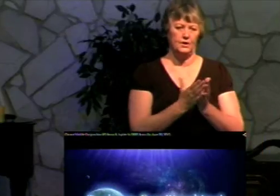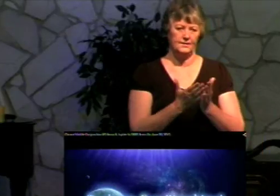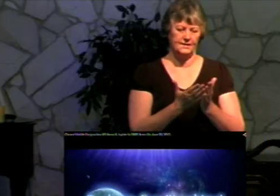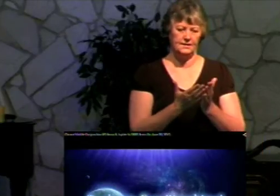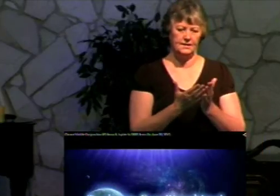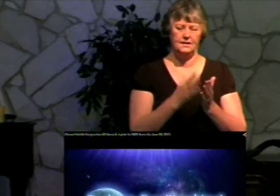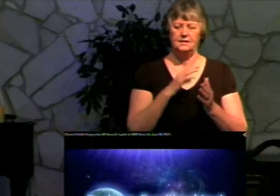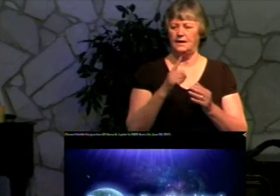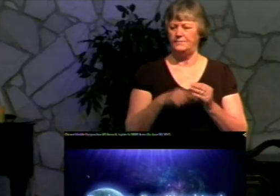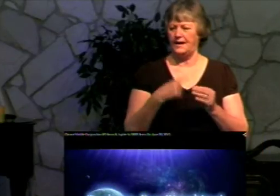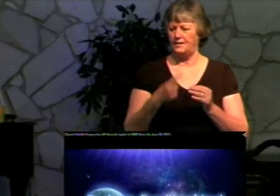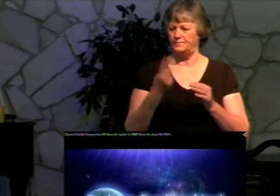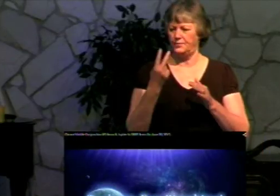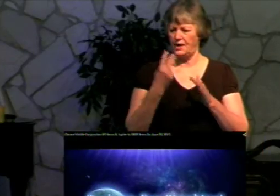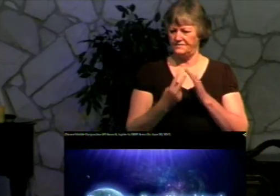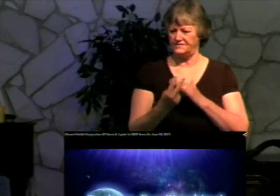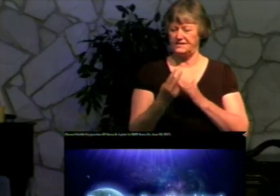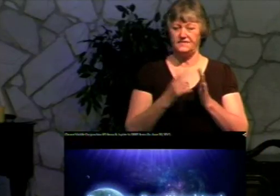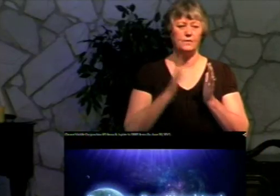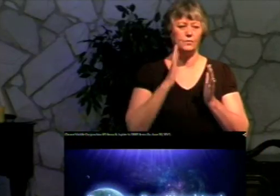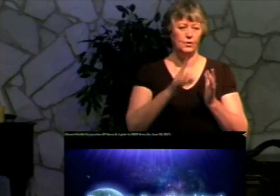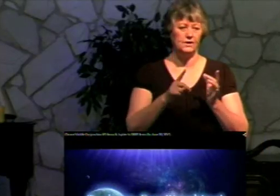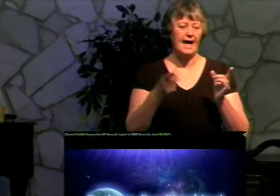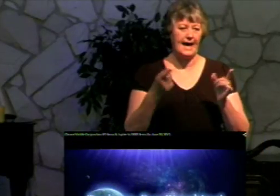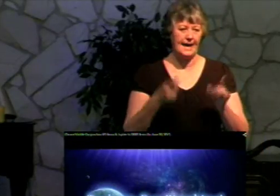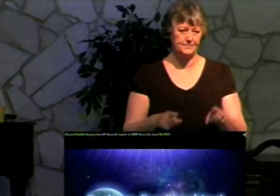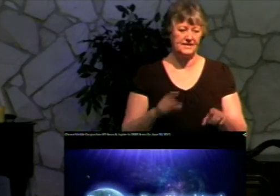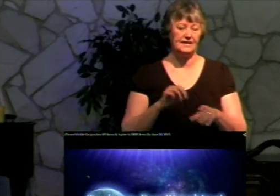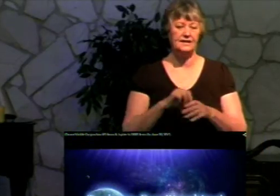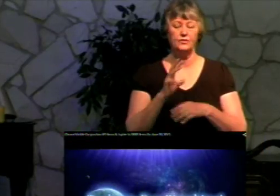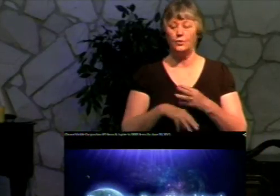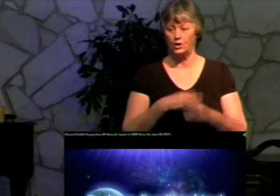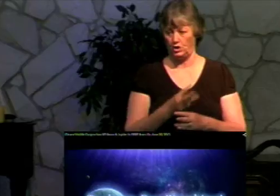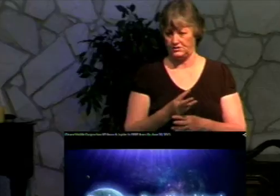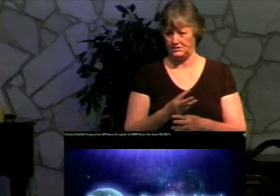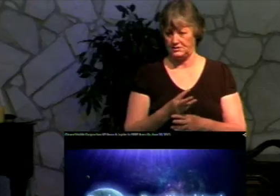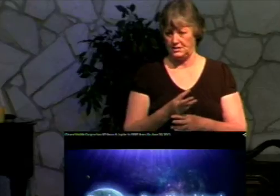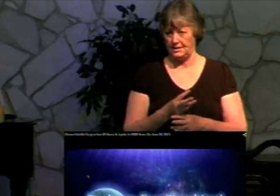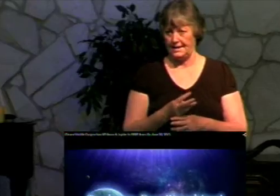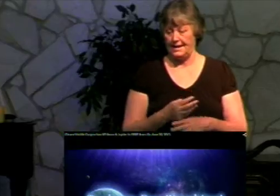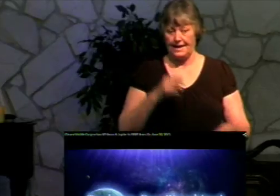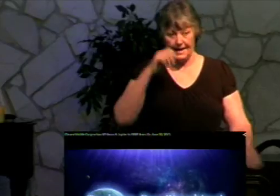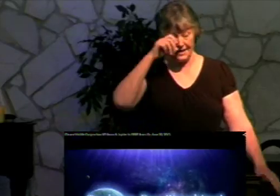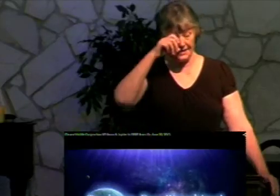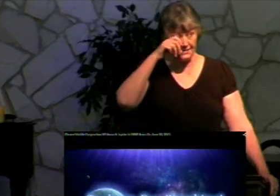book about prophecy that would happen in the world. And